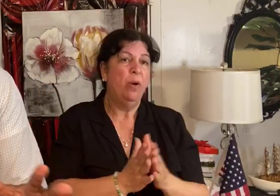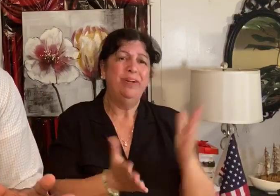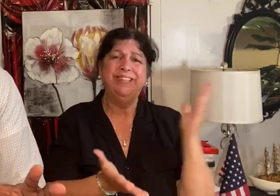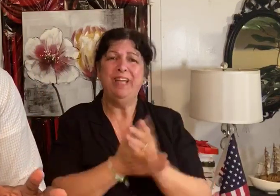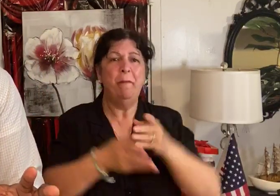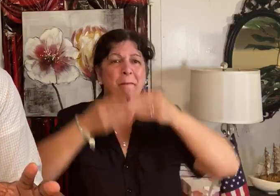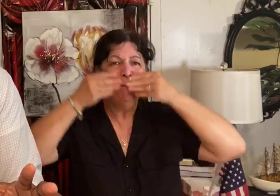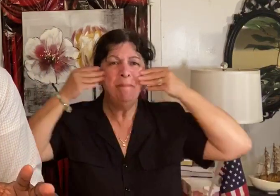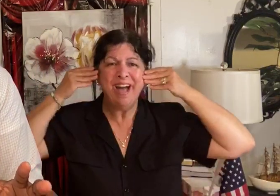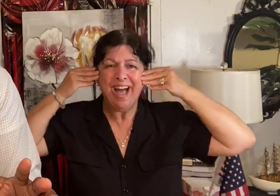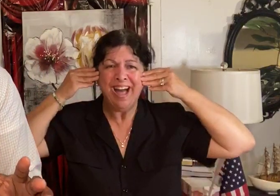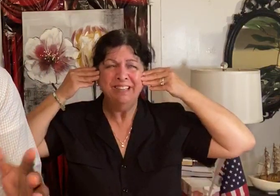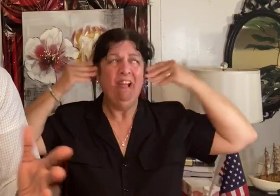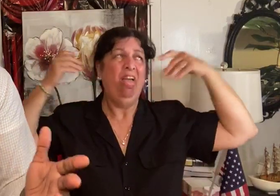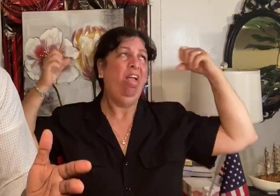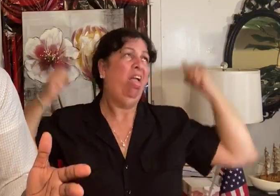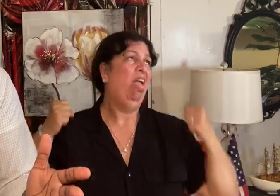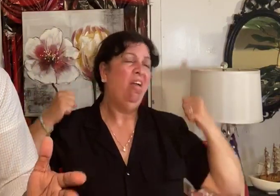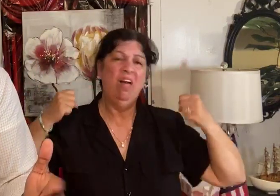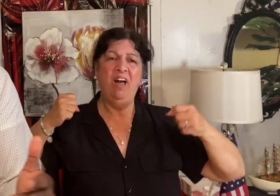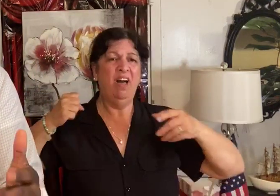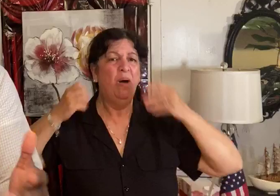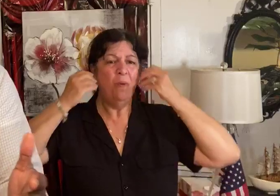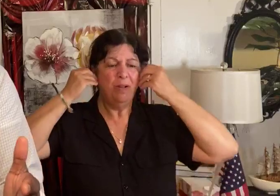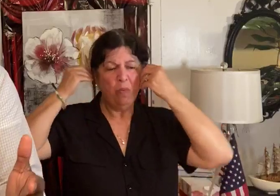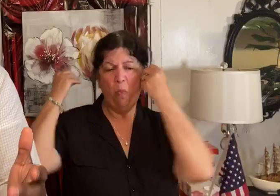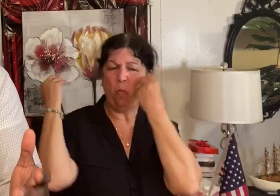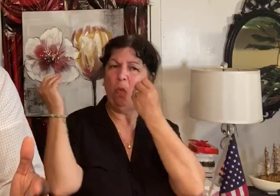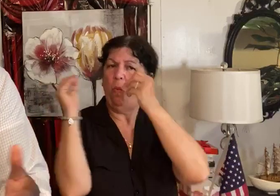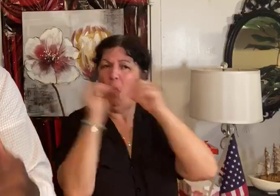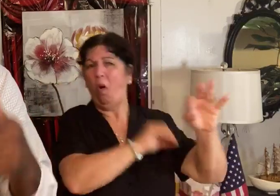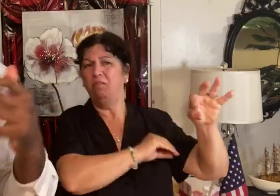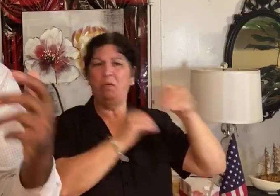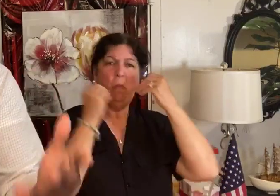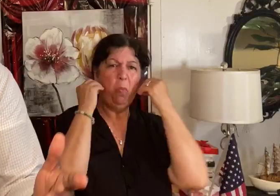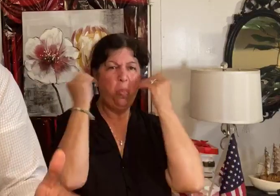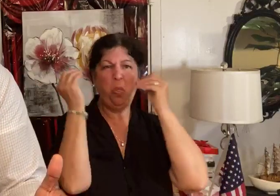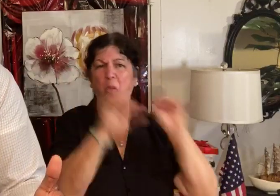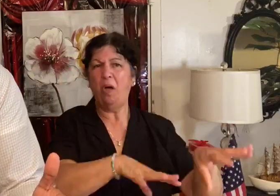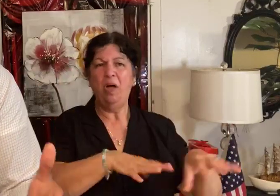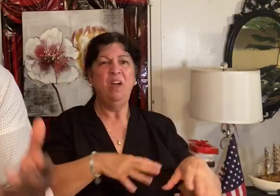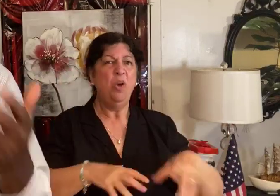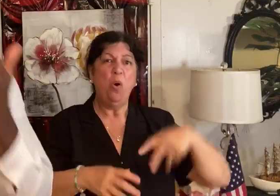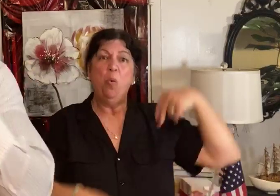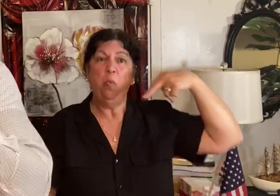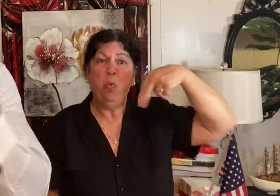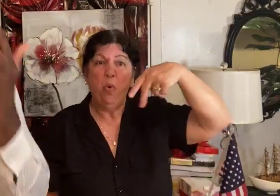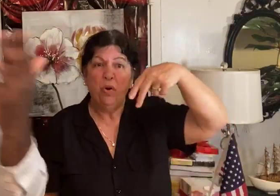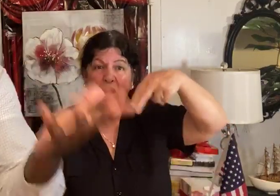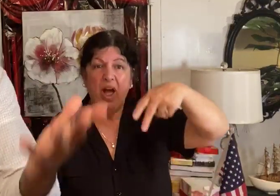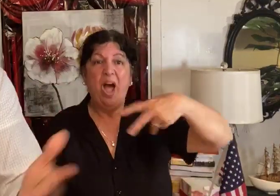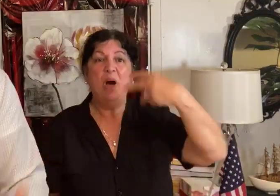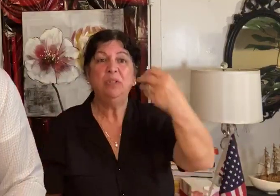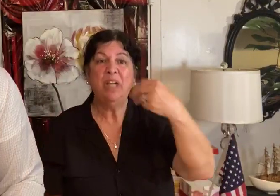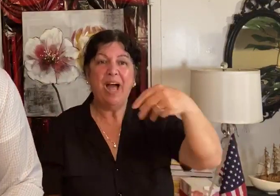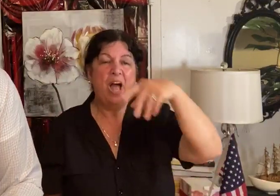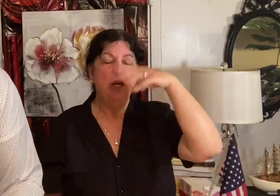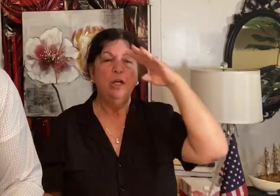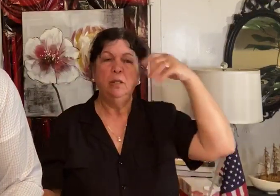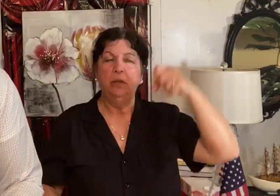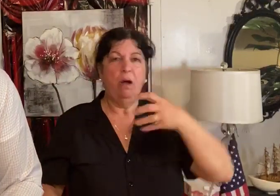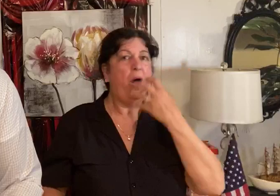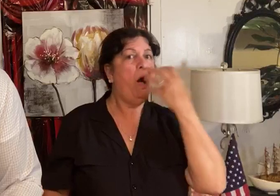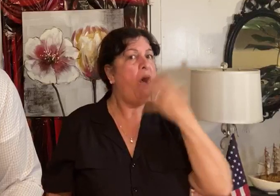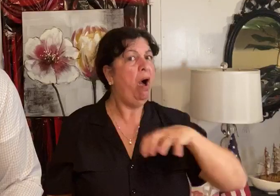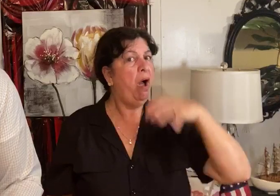this mask. You know how it is. You're walking down the street. It's getting hot outside. Your face is sweating under